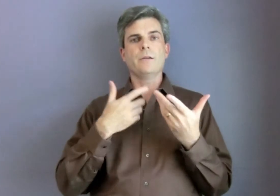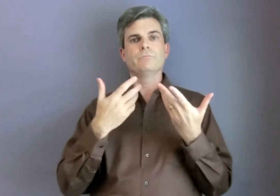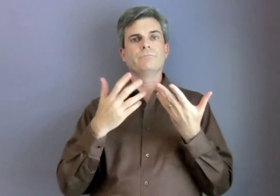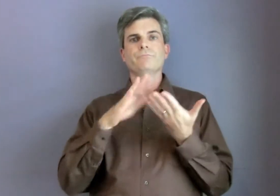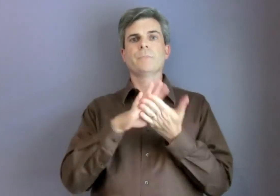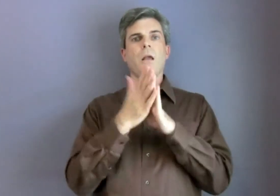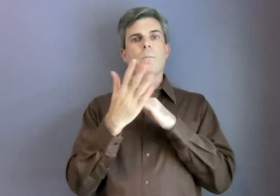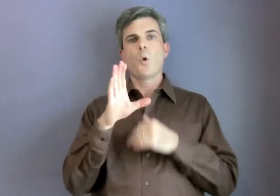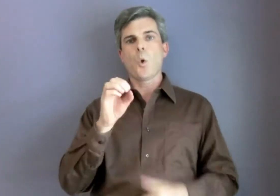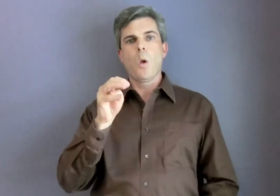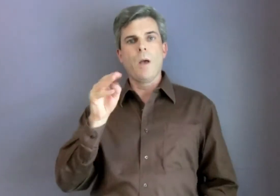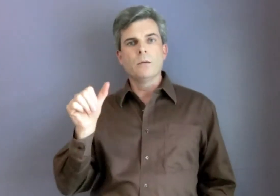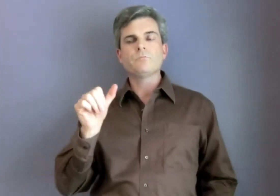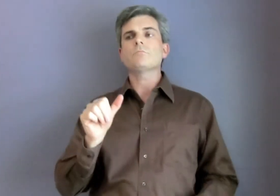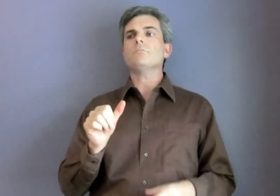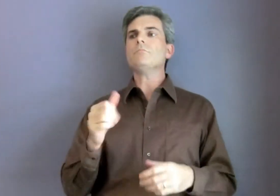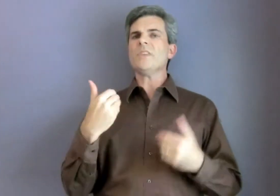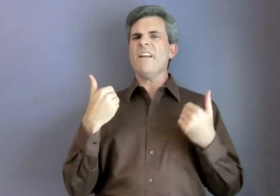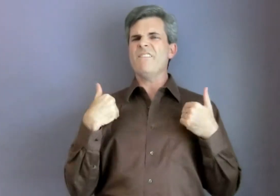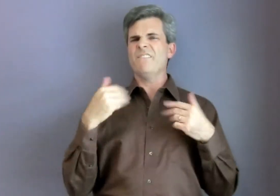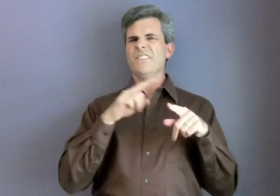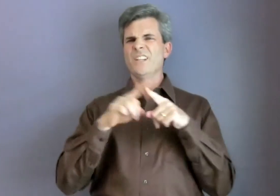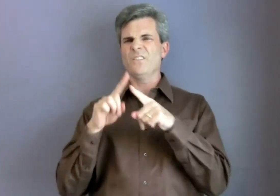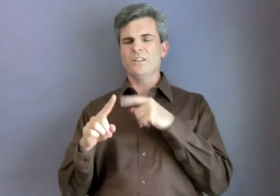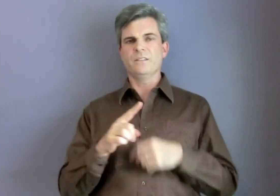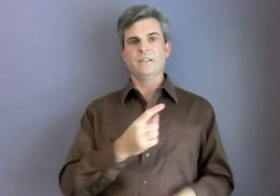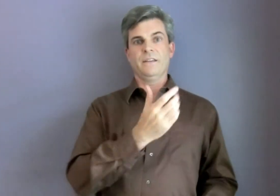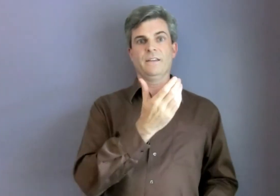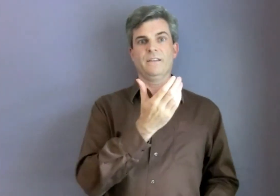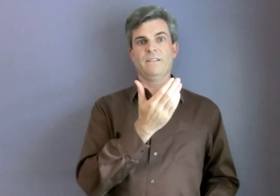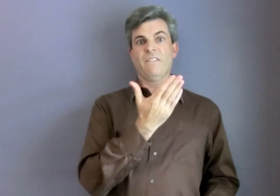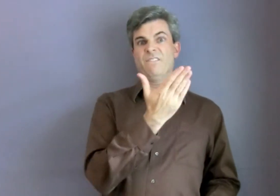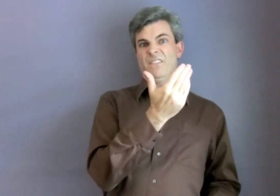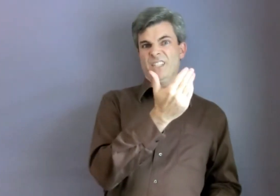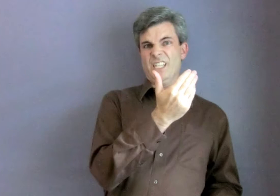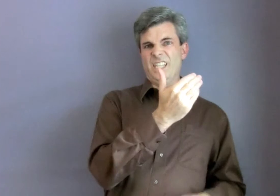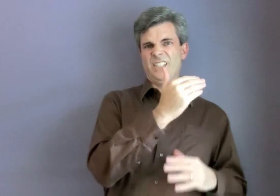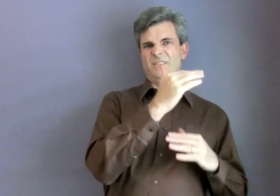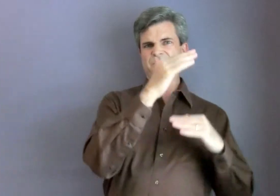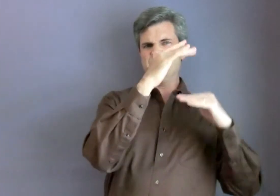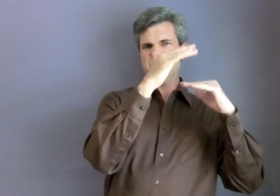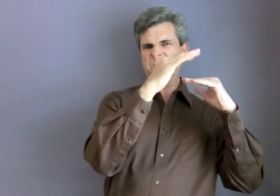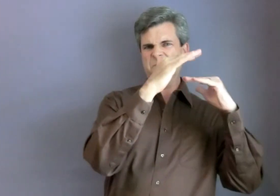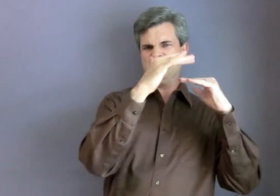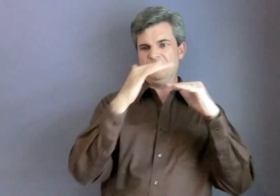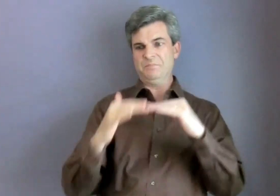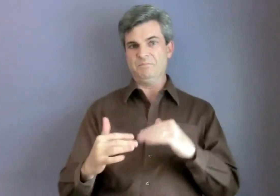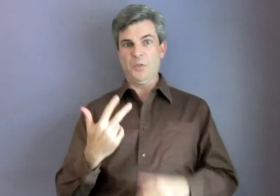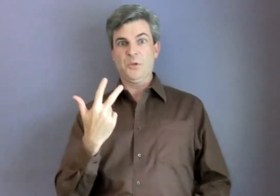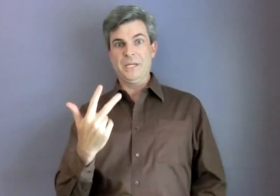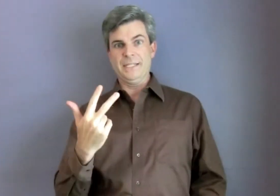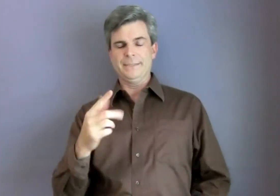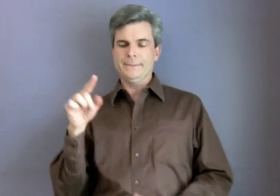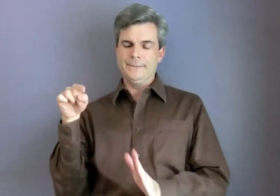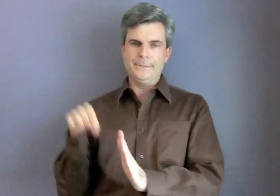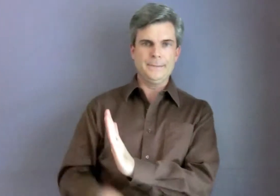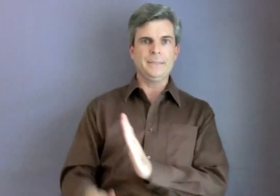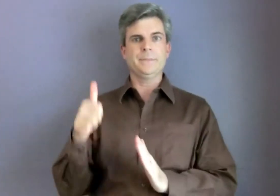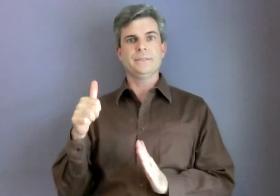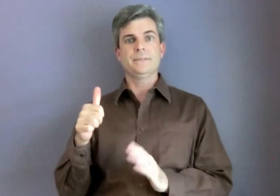is a mild coma. 3 is the deepest. And if you look, you'll see there's only one way you can score 3. It's essentially there's no sign of life from